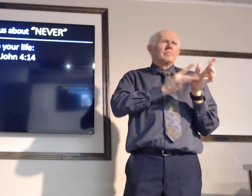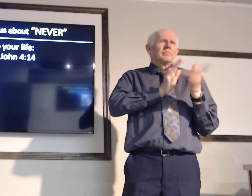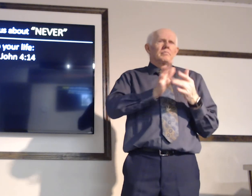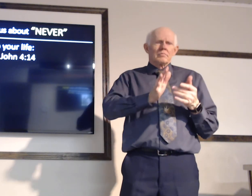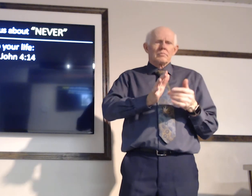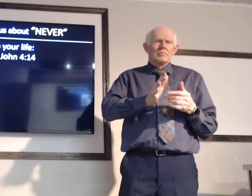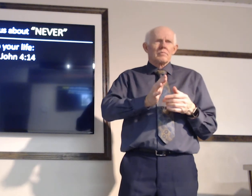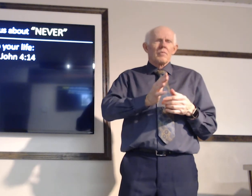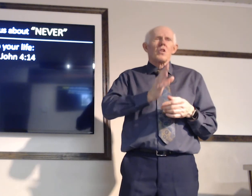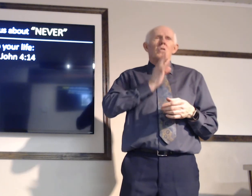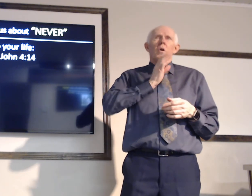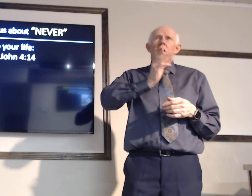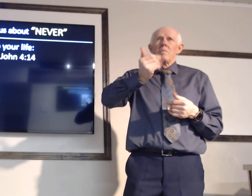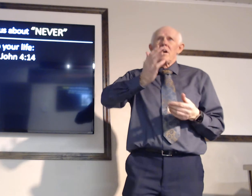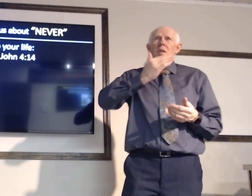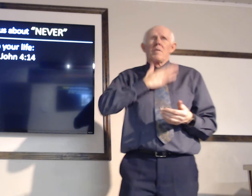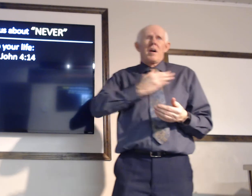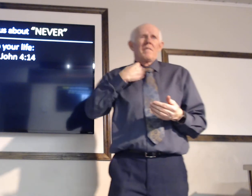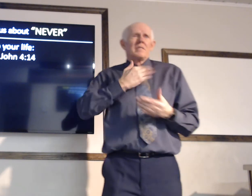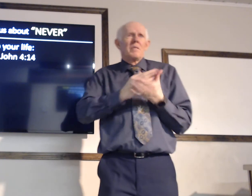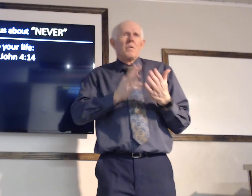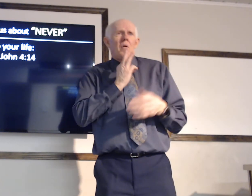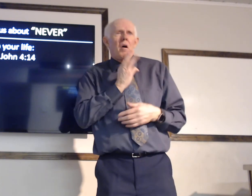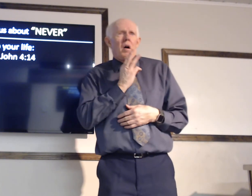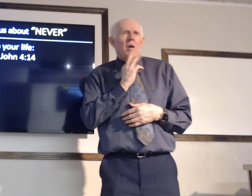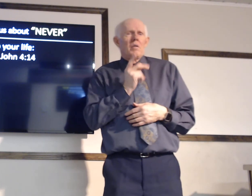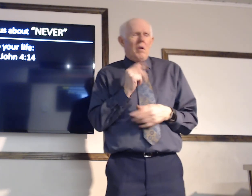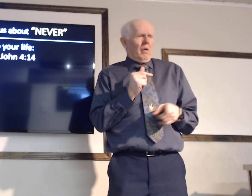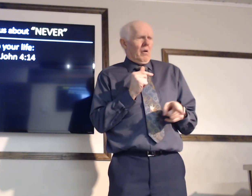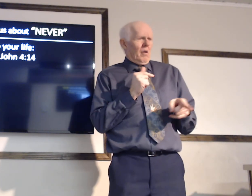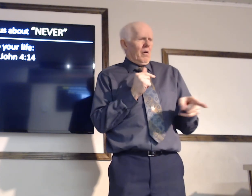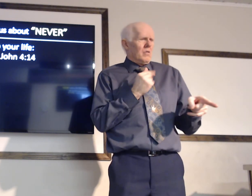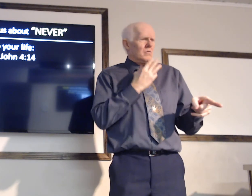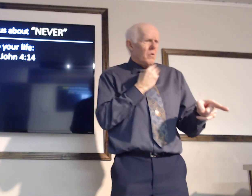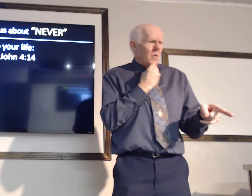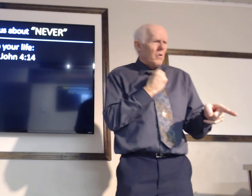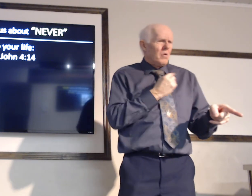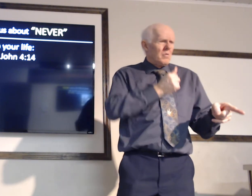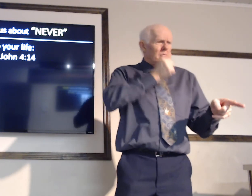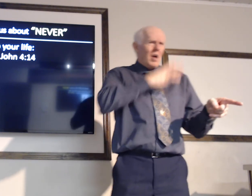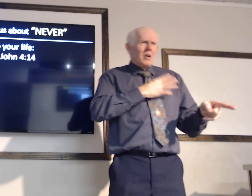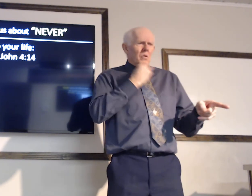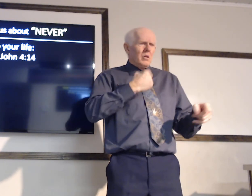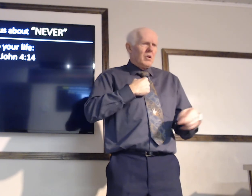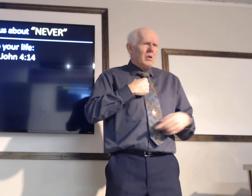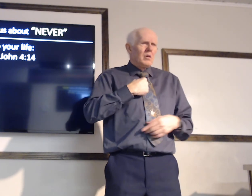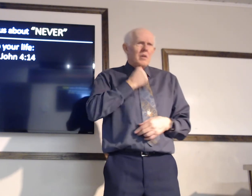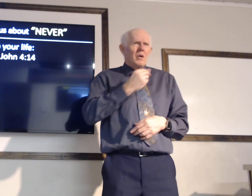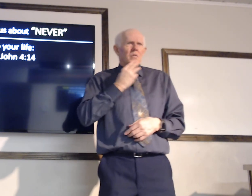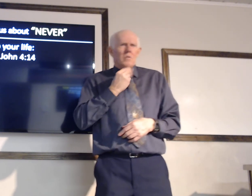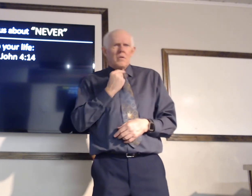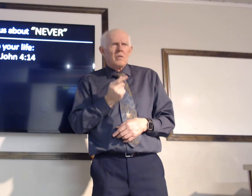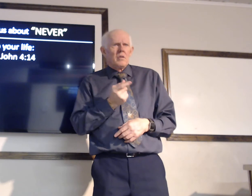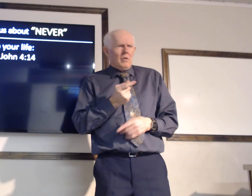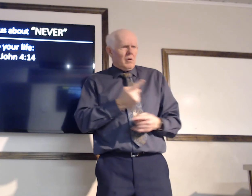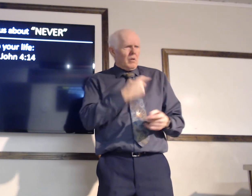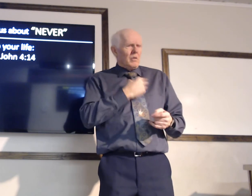and she met Jesus. And Jesus talked to her and said, please give me some water. And she said, you're a Jew and I'm a Samaritan.